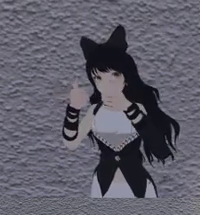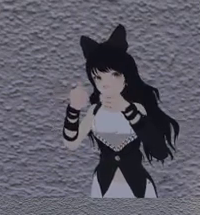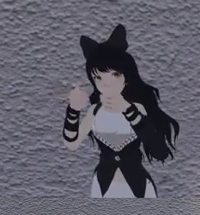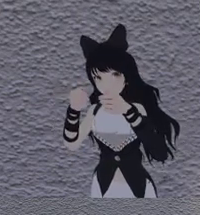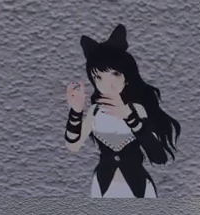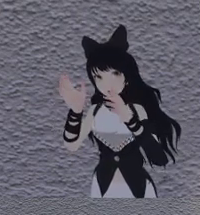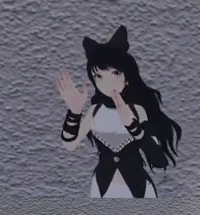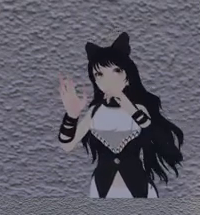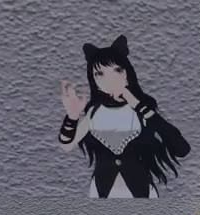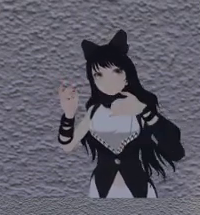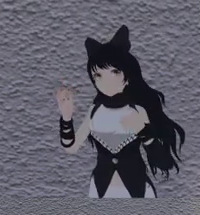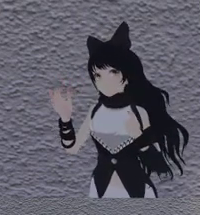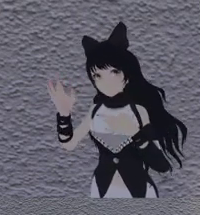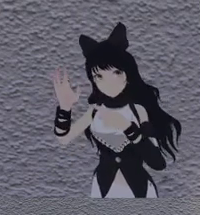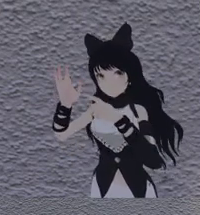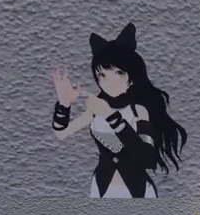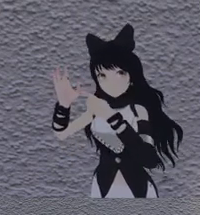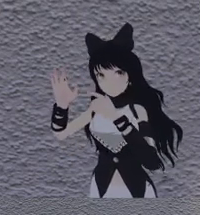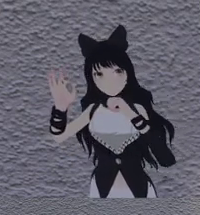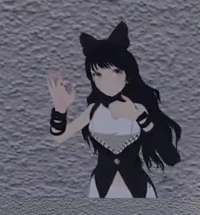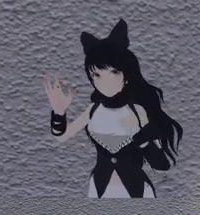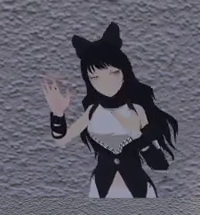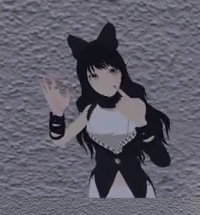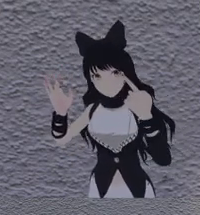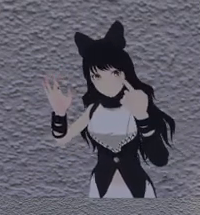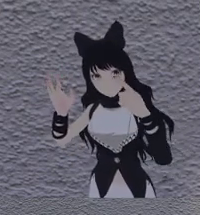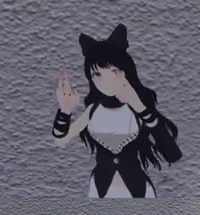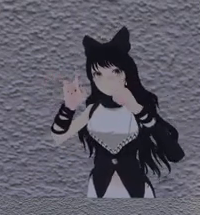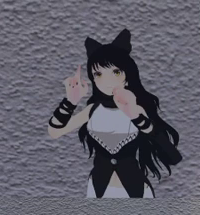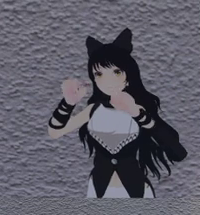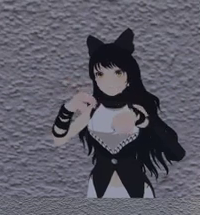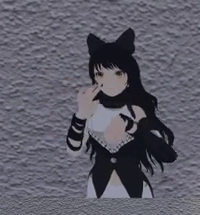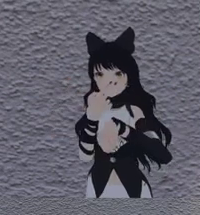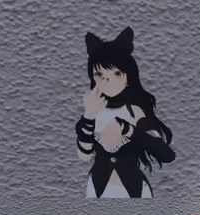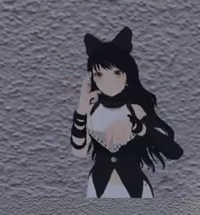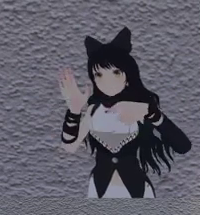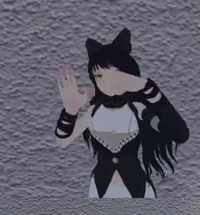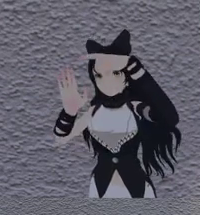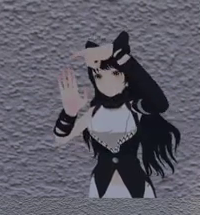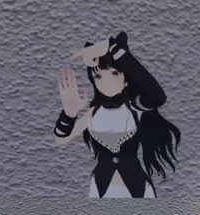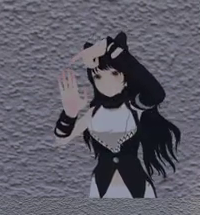So another, yeah, if you have different controllers, you don't have them, you're going to do this.